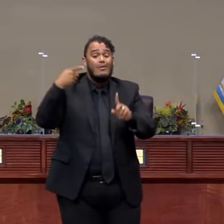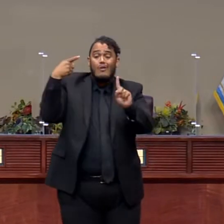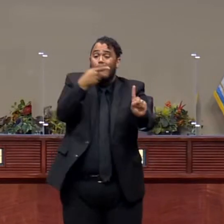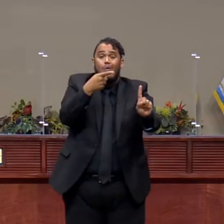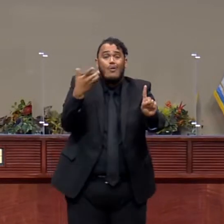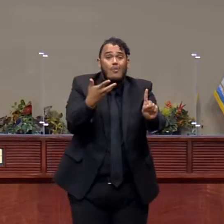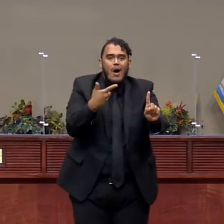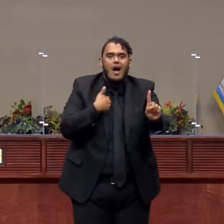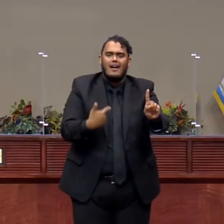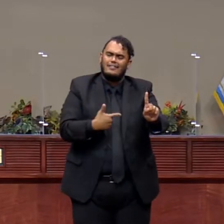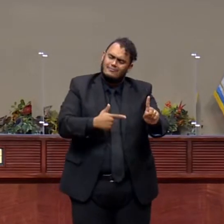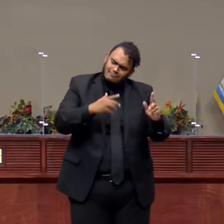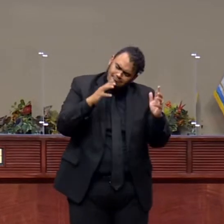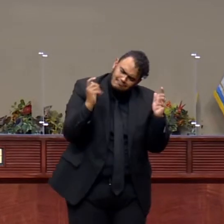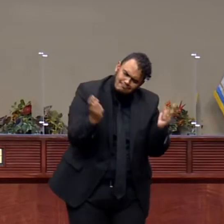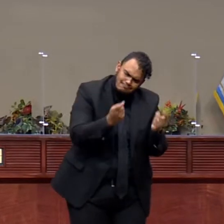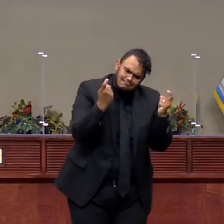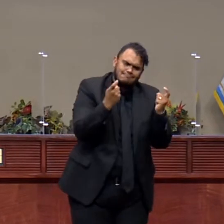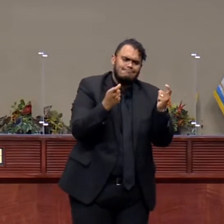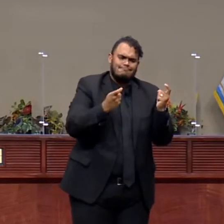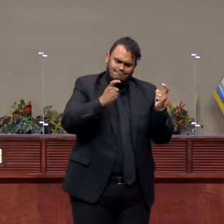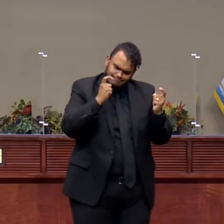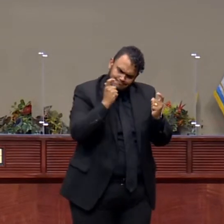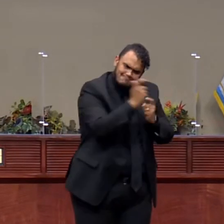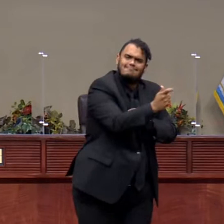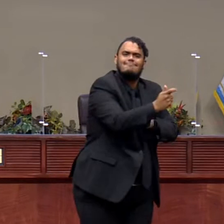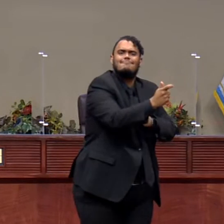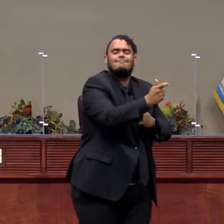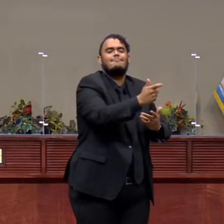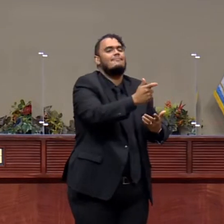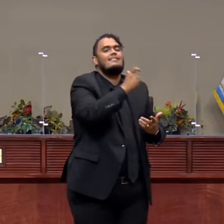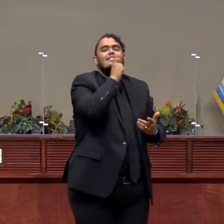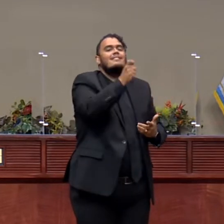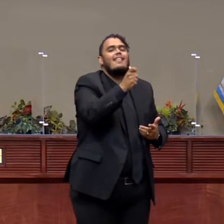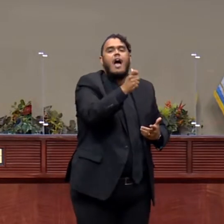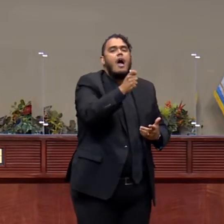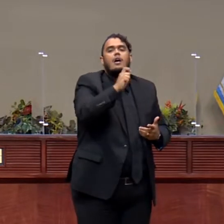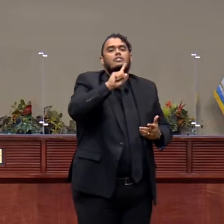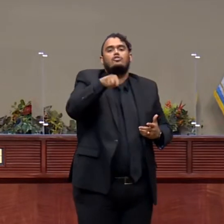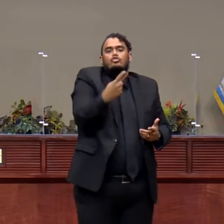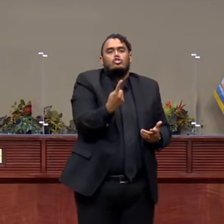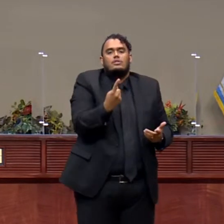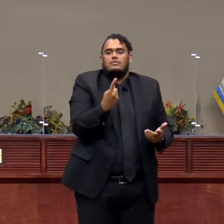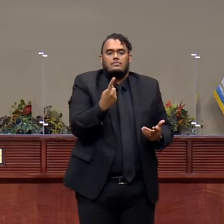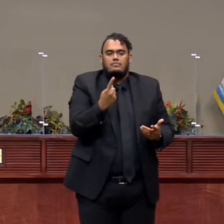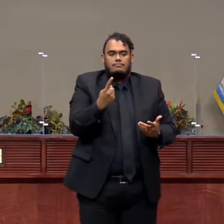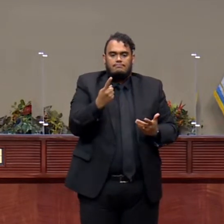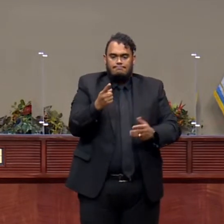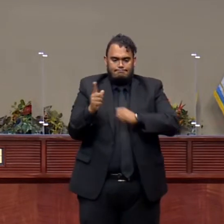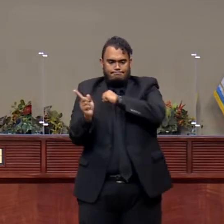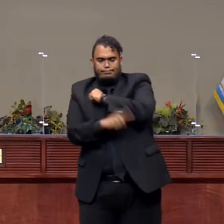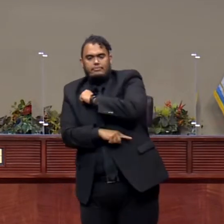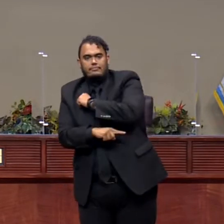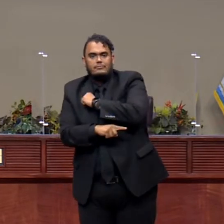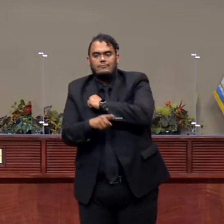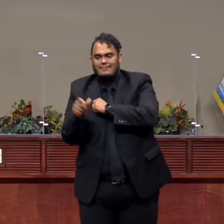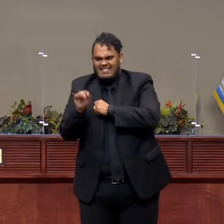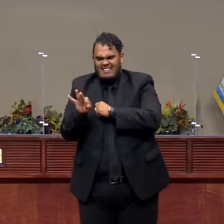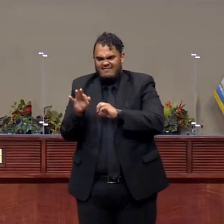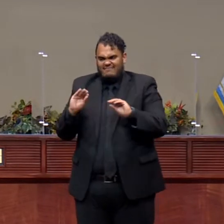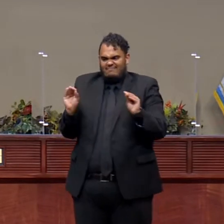employees as we instituted a vaccine mandate. This effort makes employees and citizens